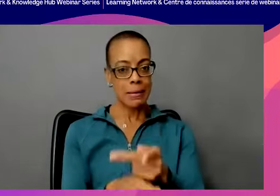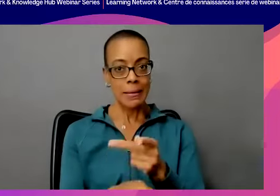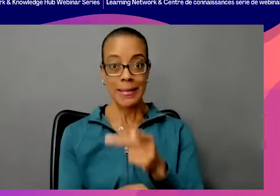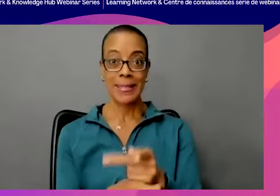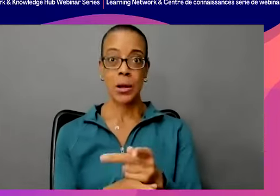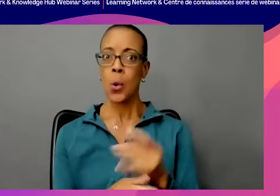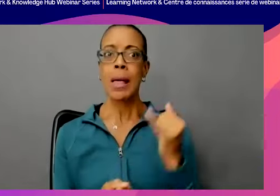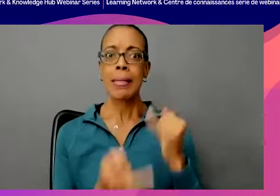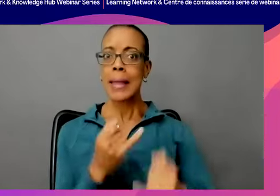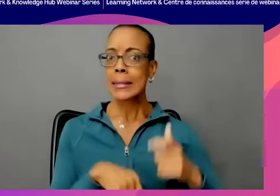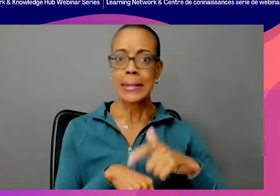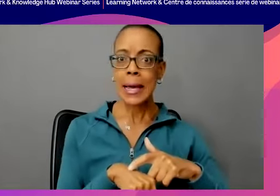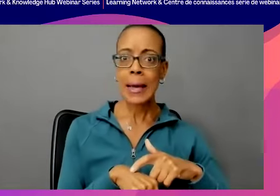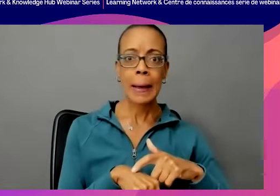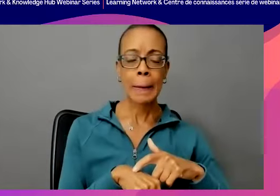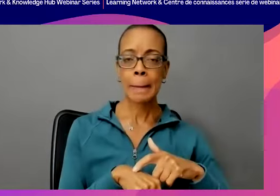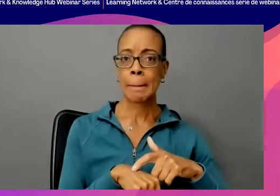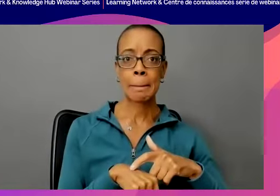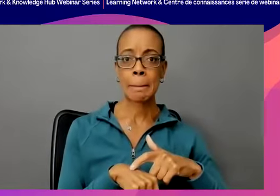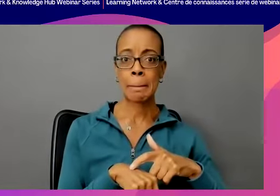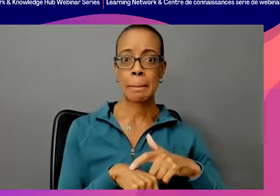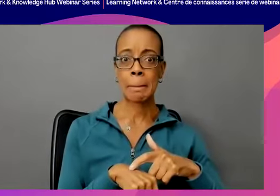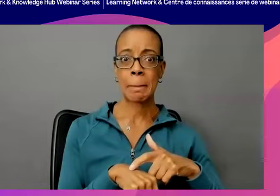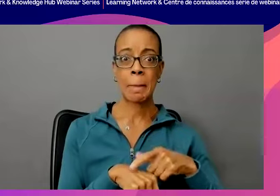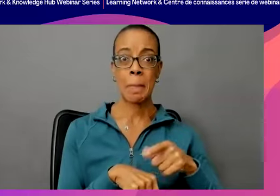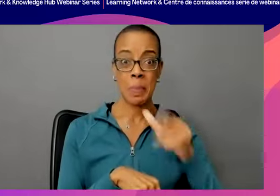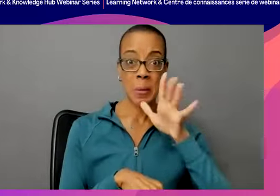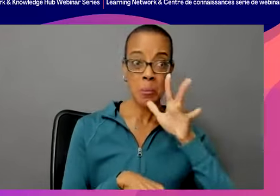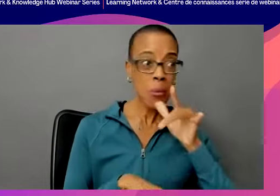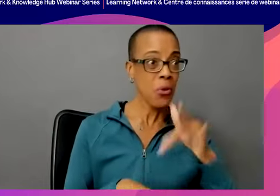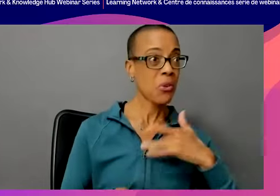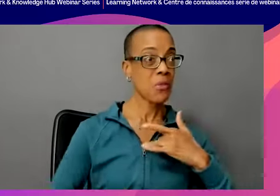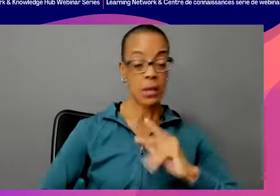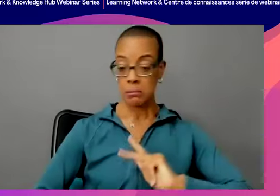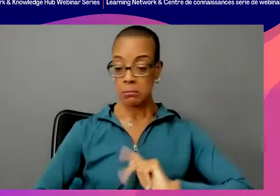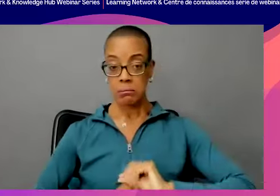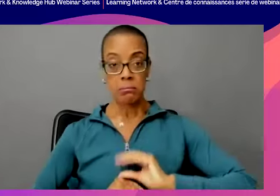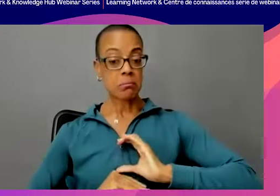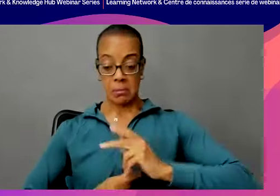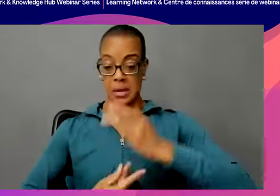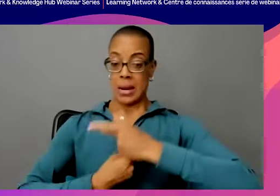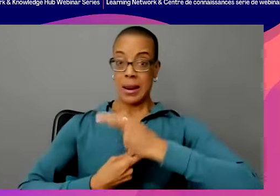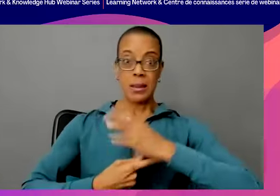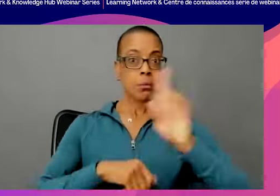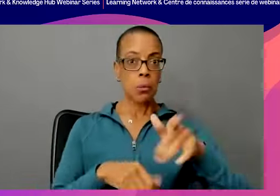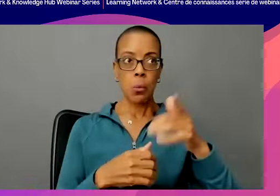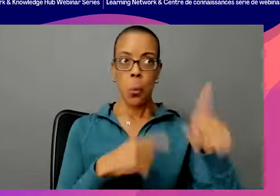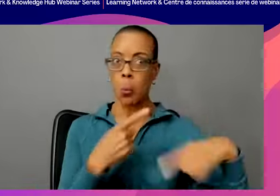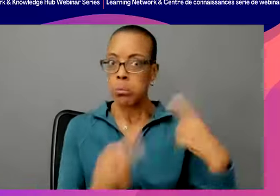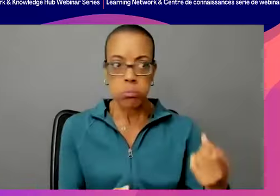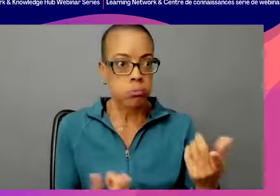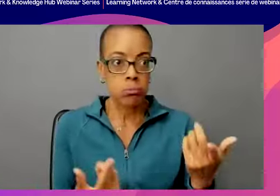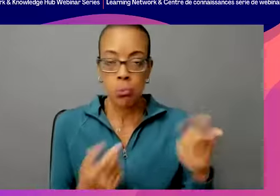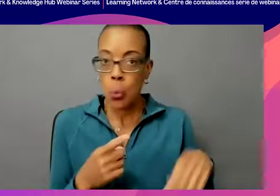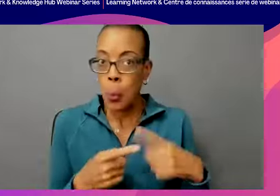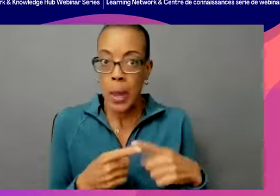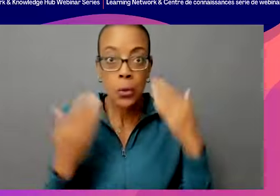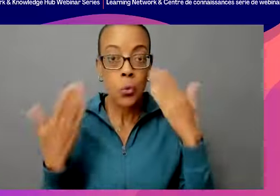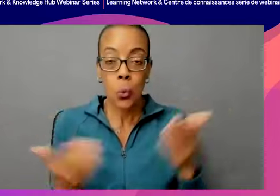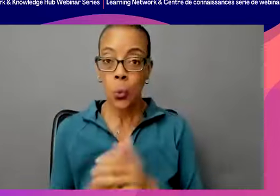last time they actually felt cared for. As single moms in the downtown East